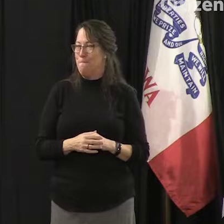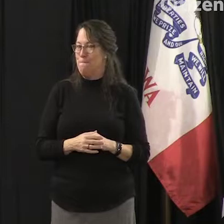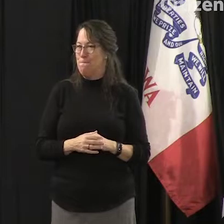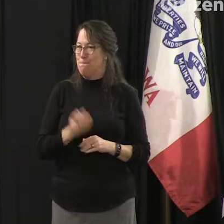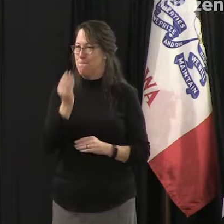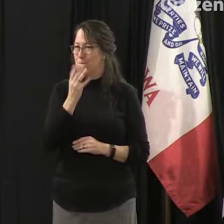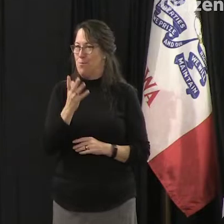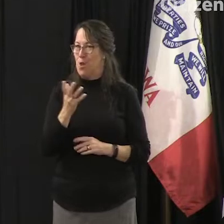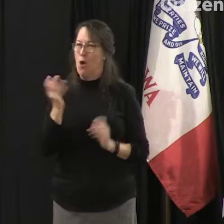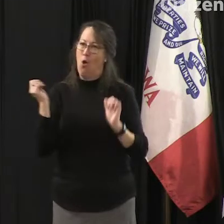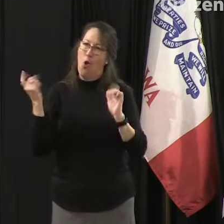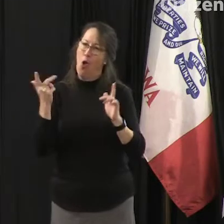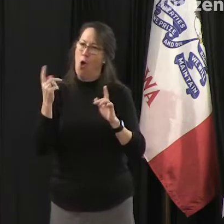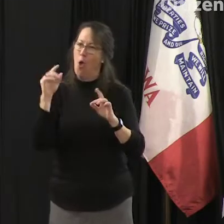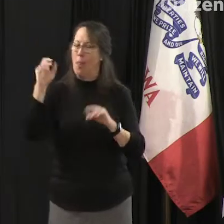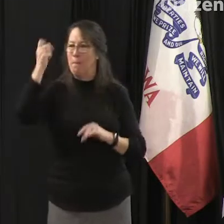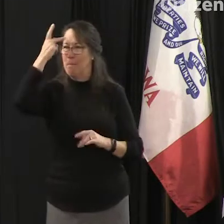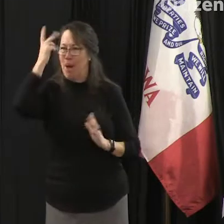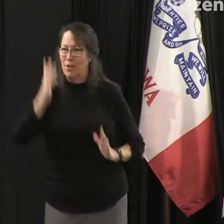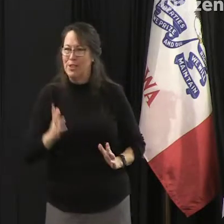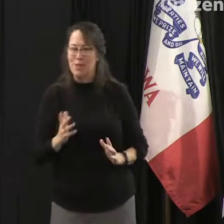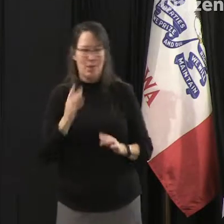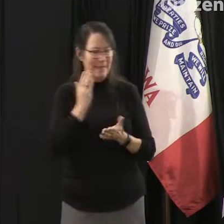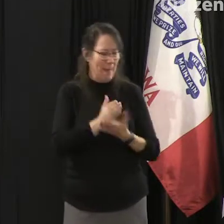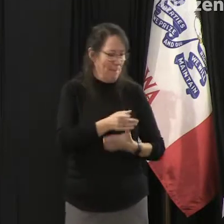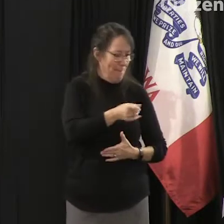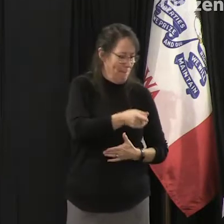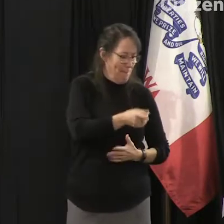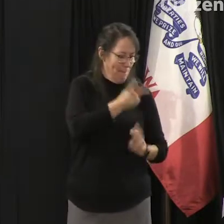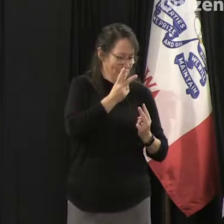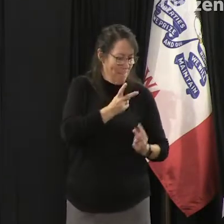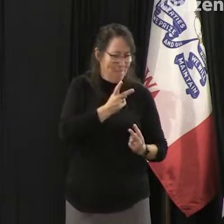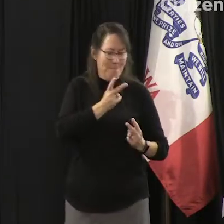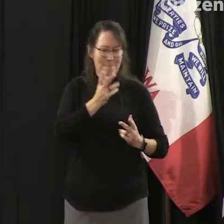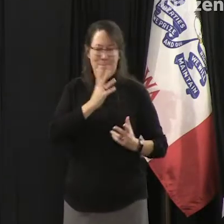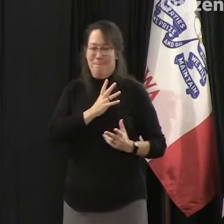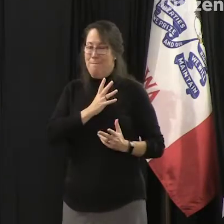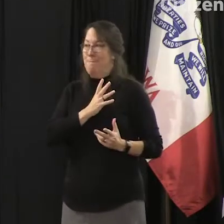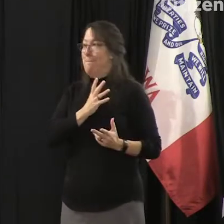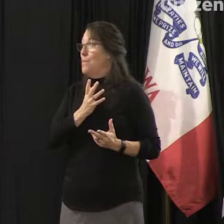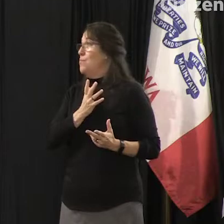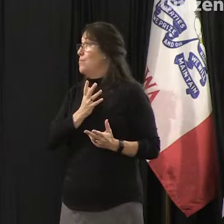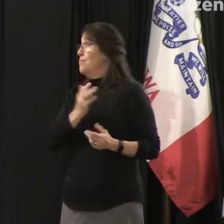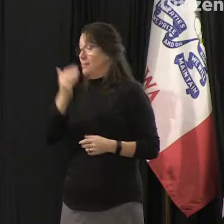And I tell you, she's had all the politicians stop there. She's had,